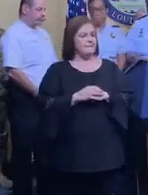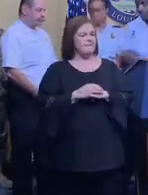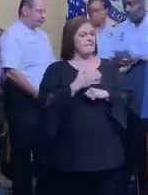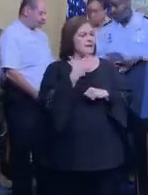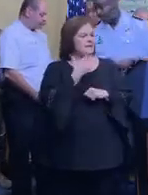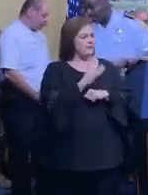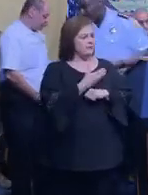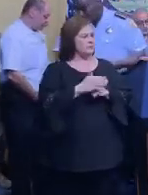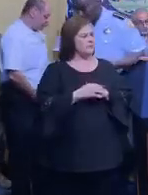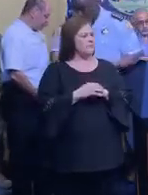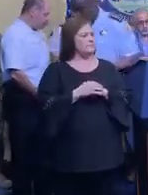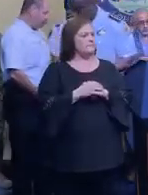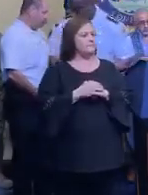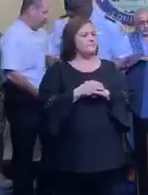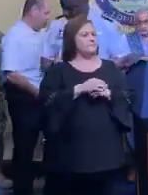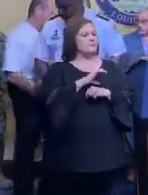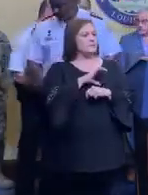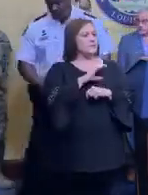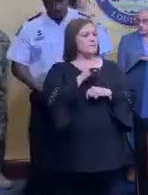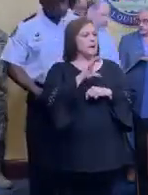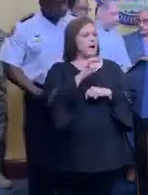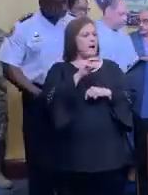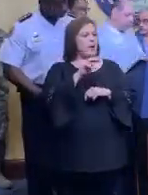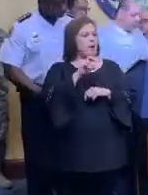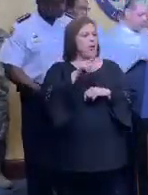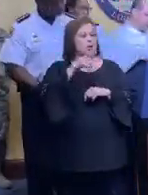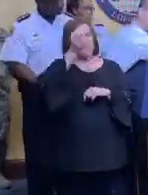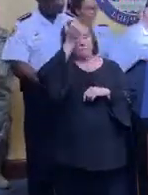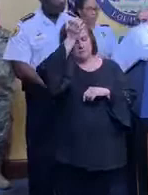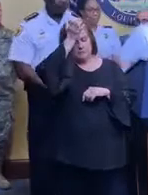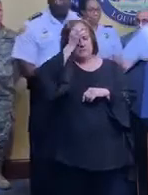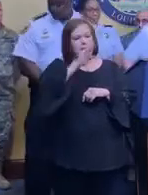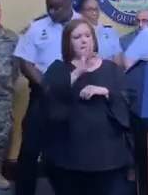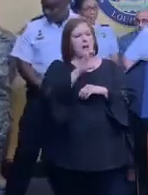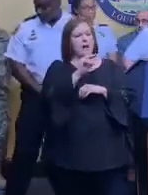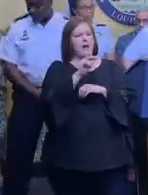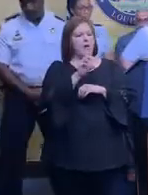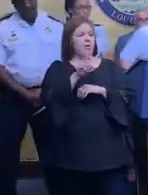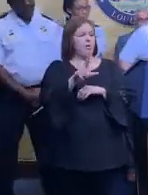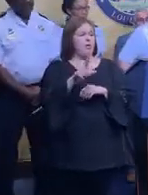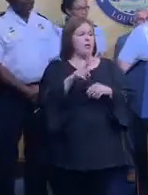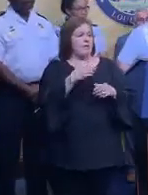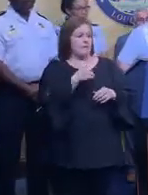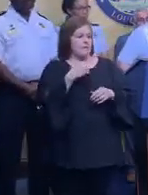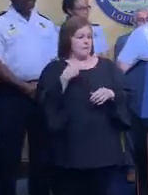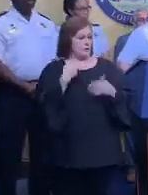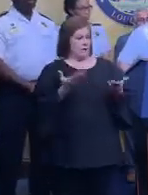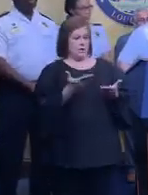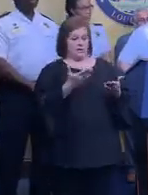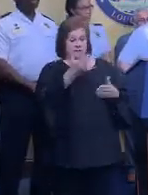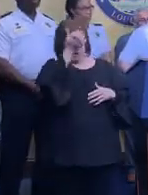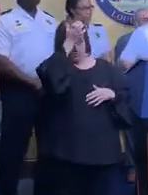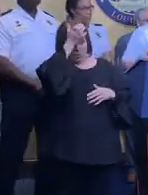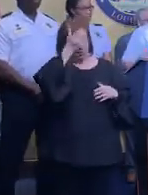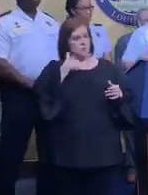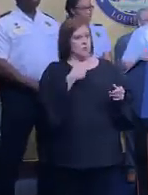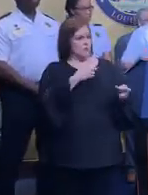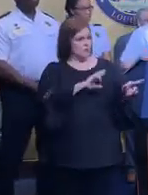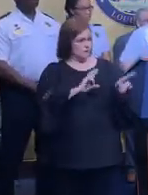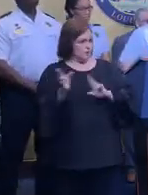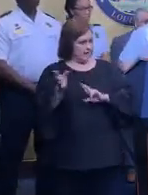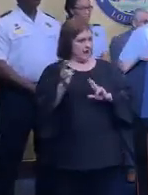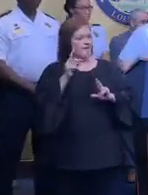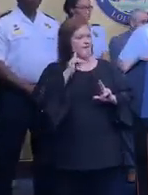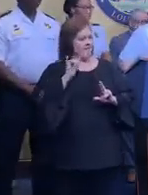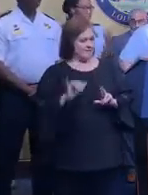Thank you, Superintendent. Chief Tim McConnell? Thank you. The members of the New Orleans Fire Department are prepared. We prepare for this